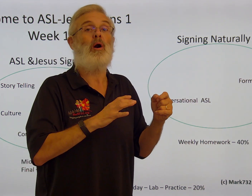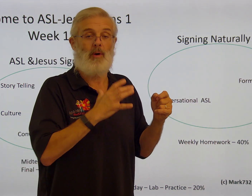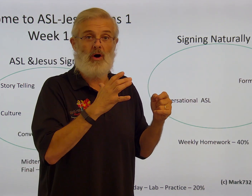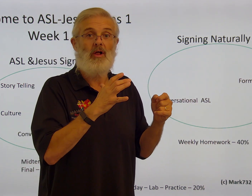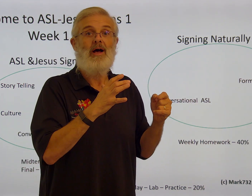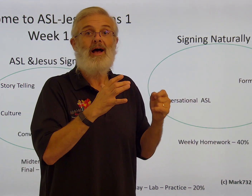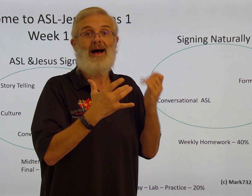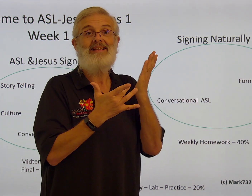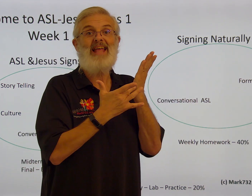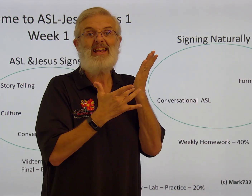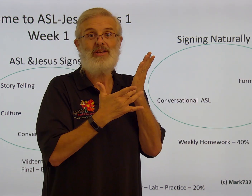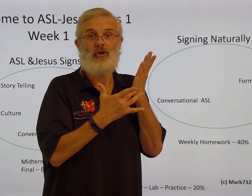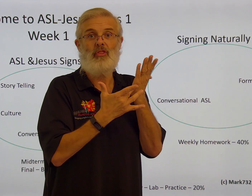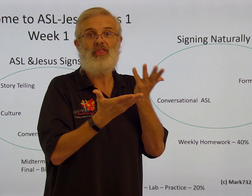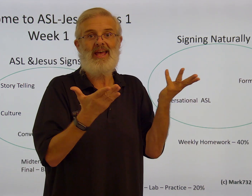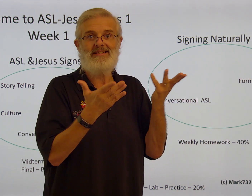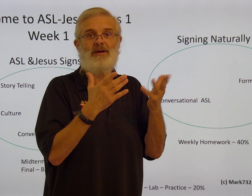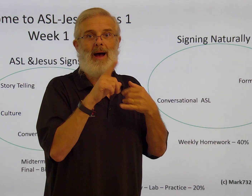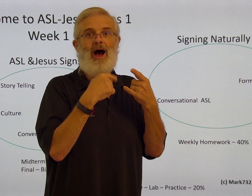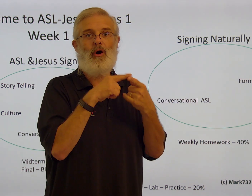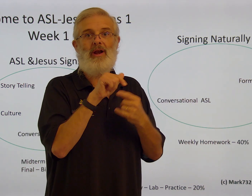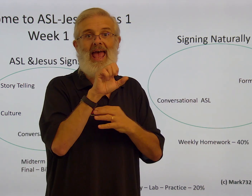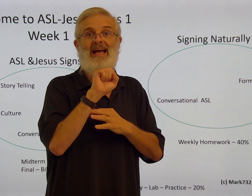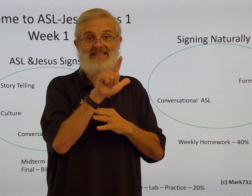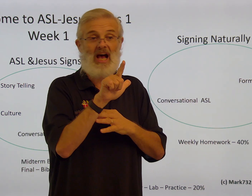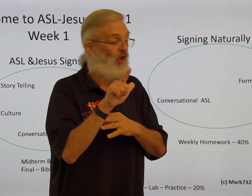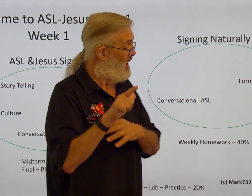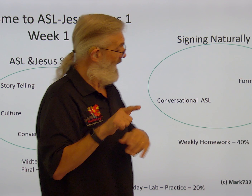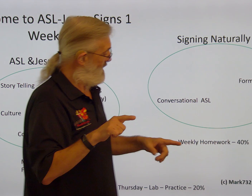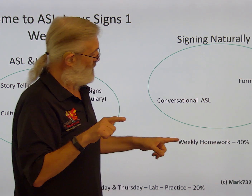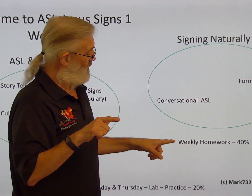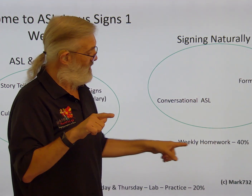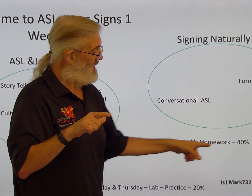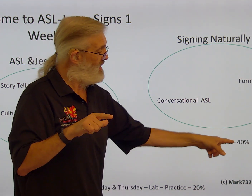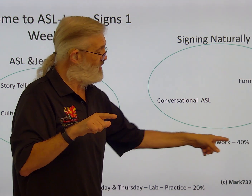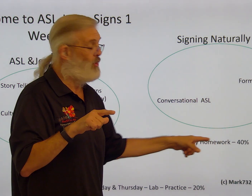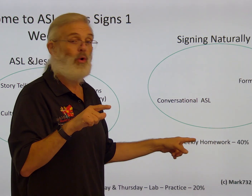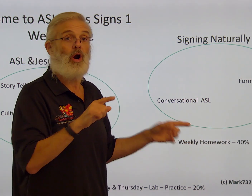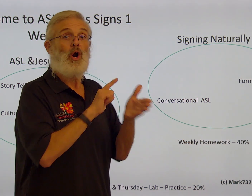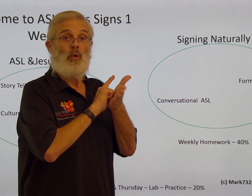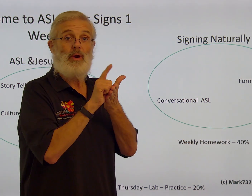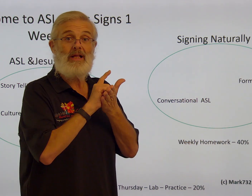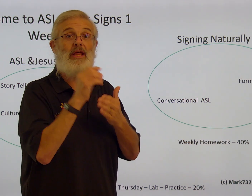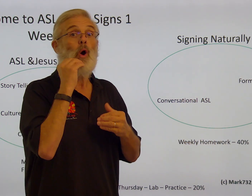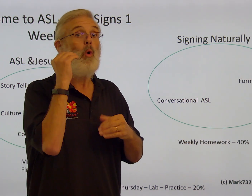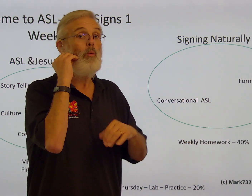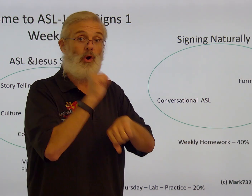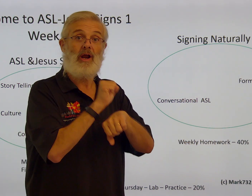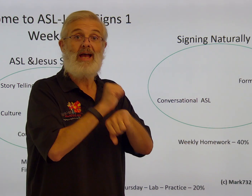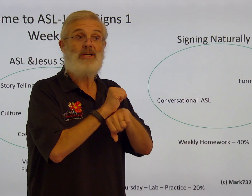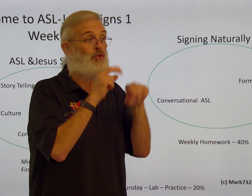formal, technical things about ASL. And so this, your weekly homework, as you